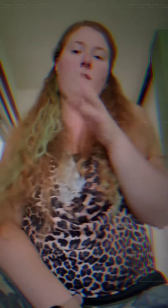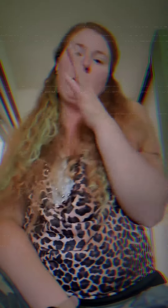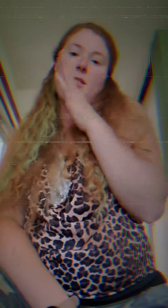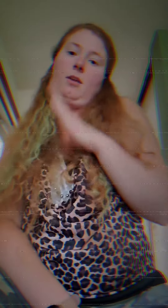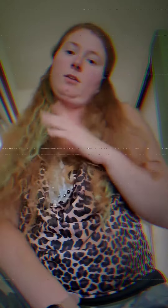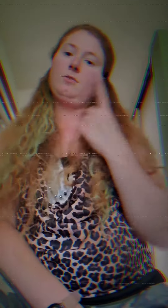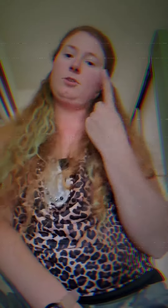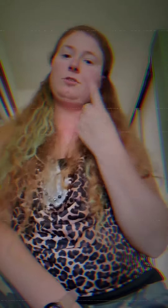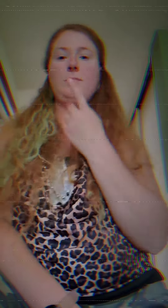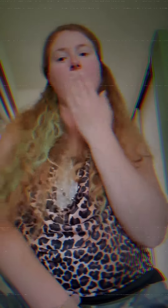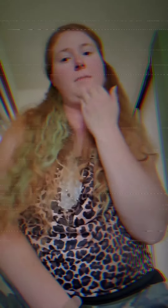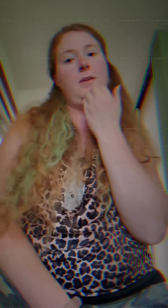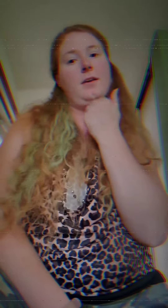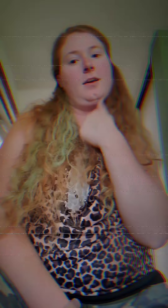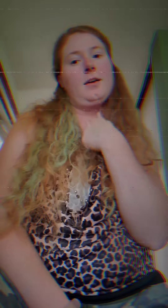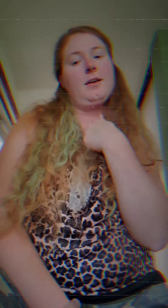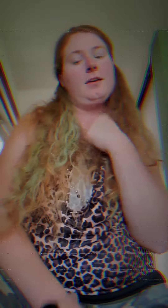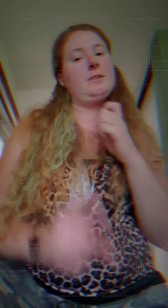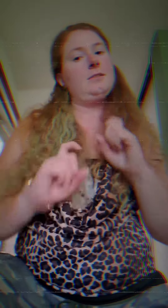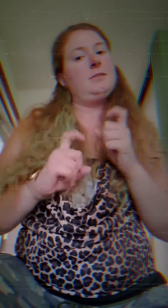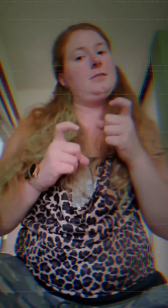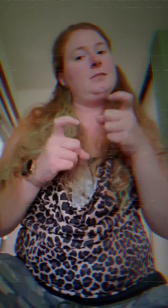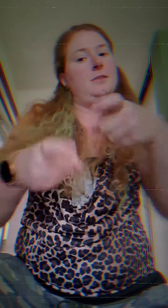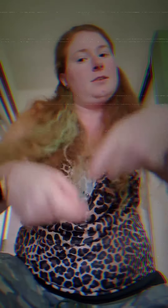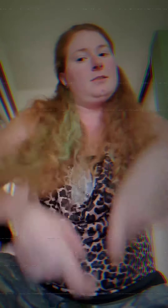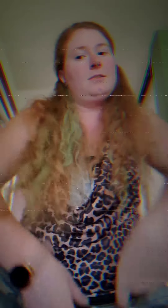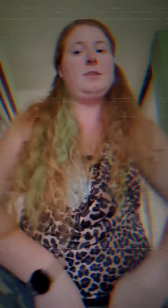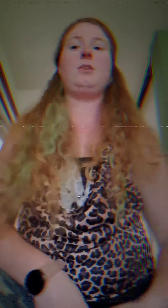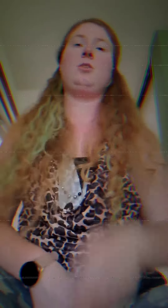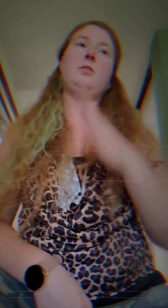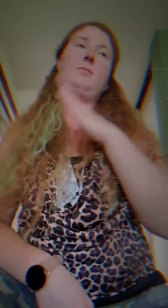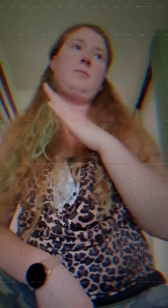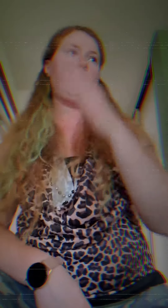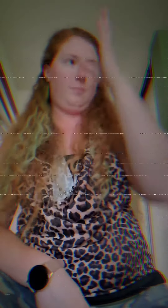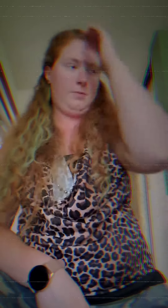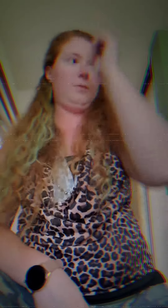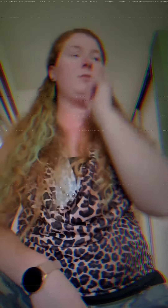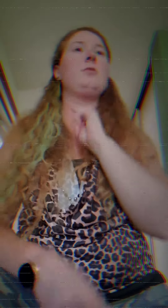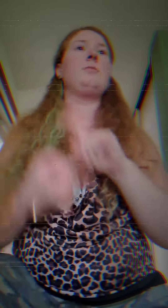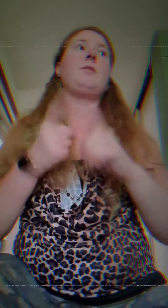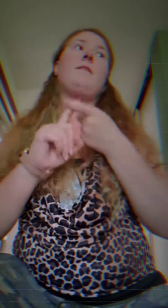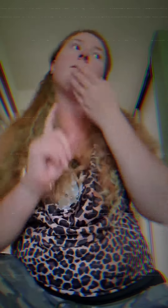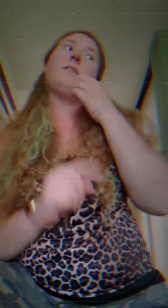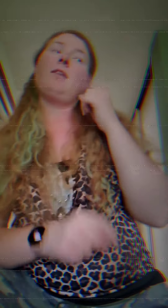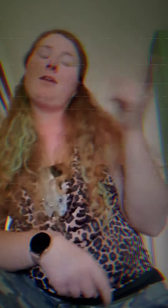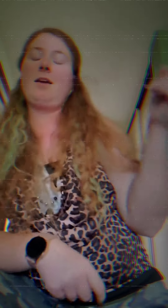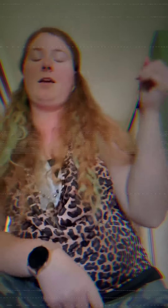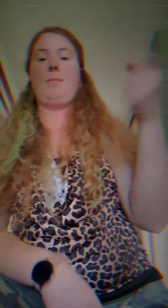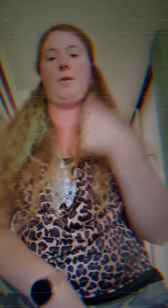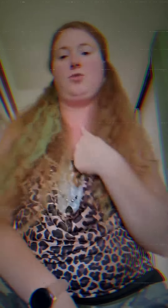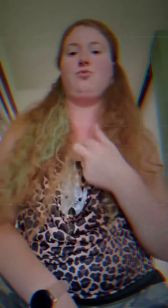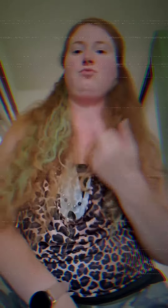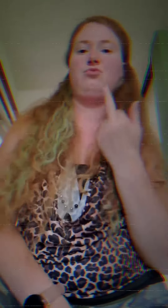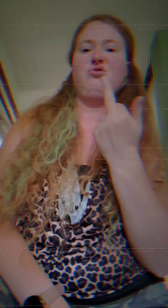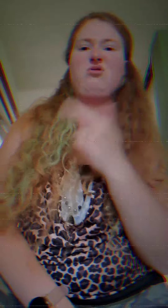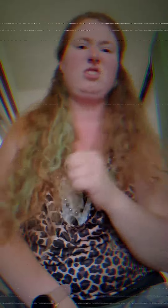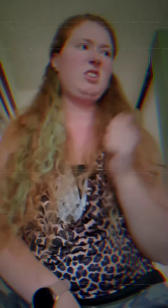Ladies first, baby, I am Sif. I could be a better boyfriend than him. I could do the shit that he